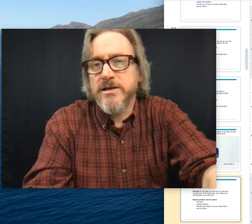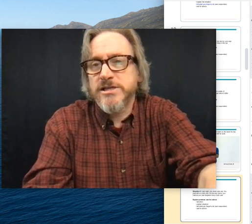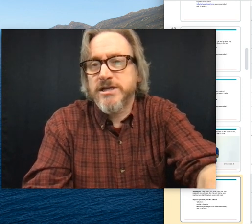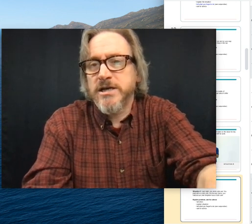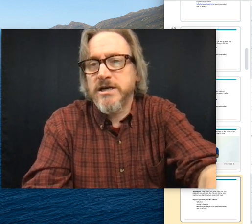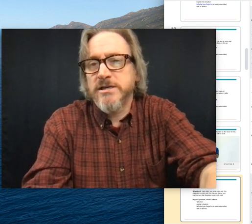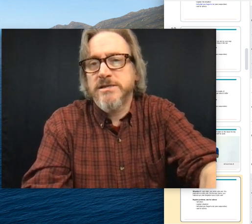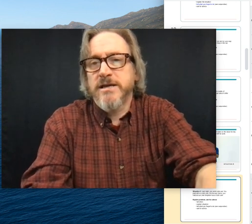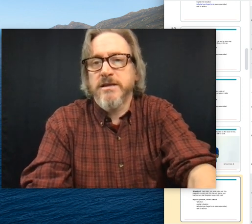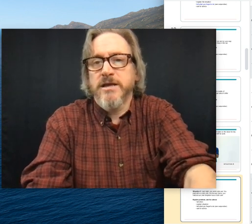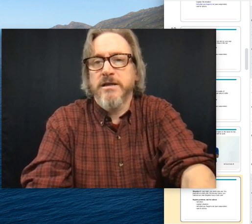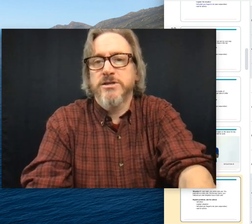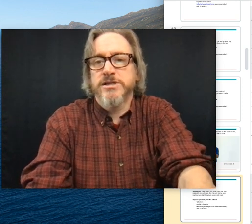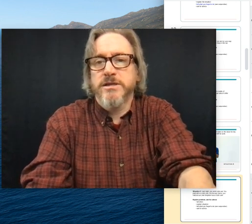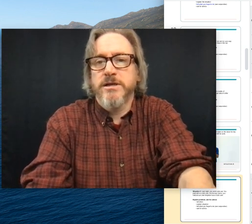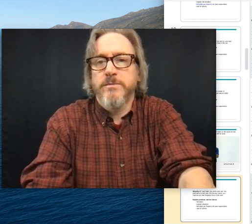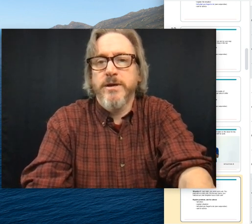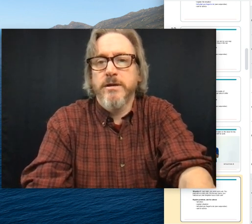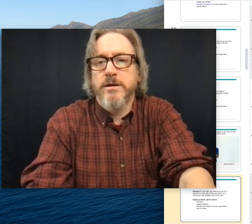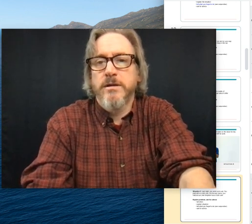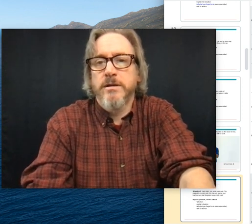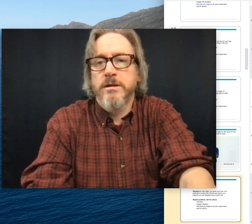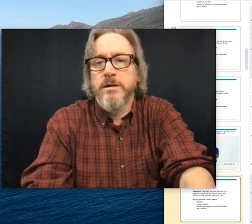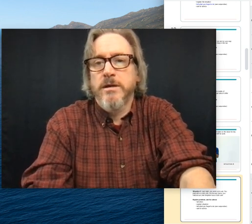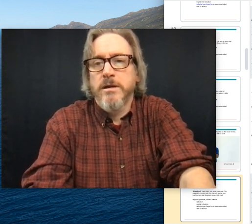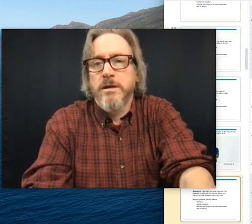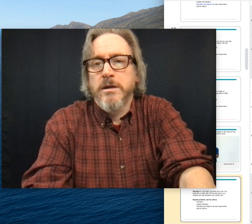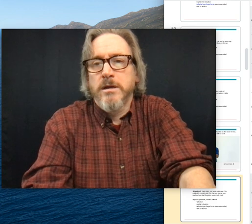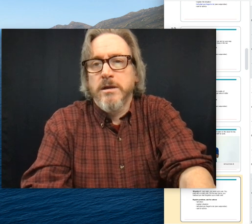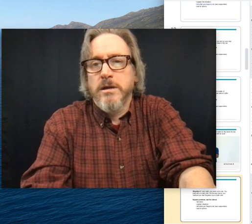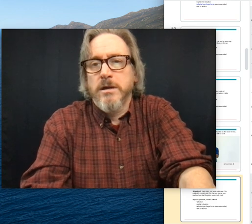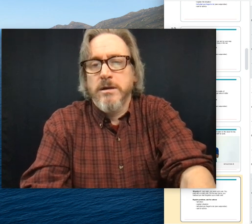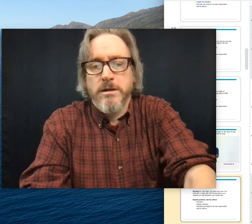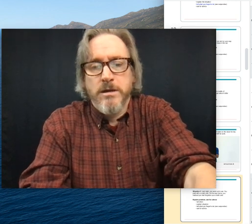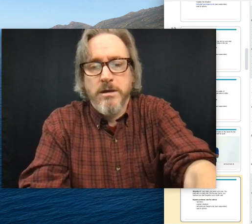change that just because I think the English is a little bit